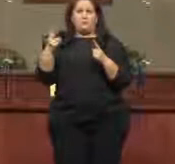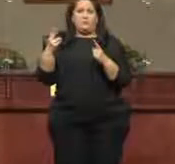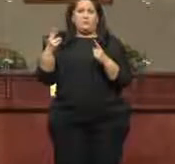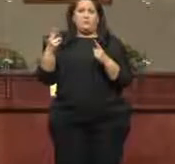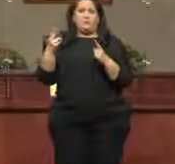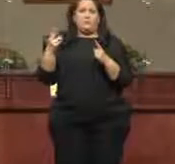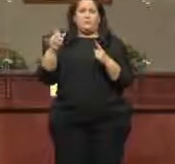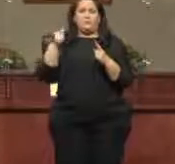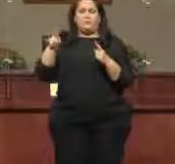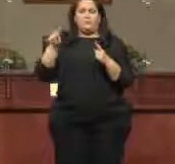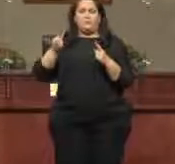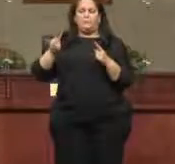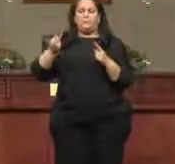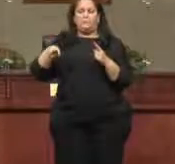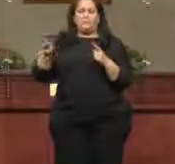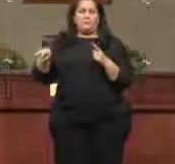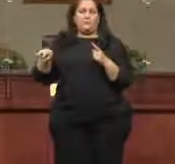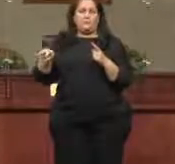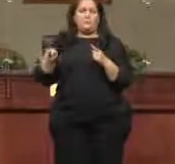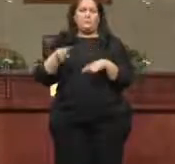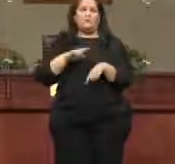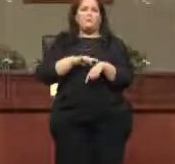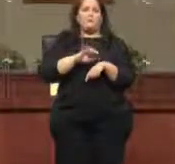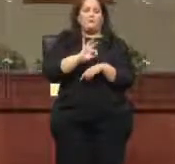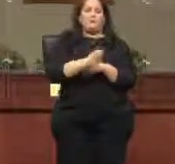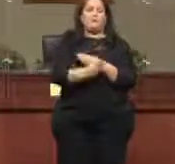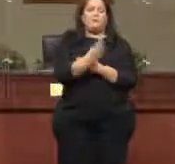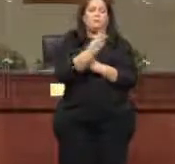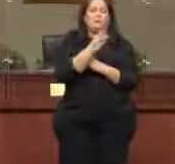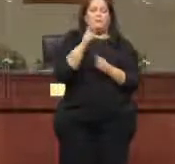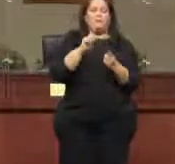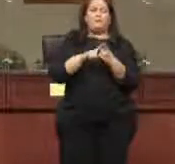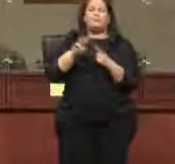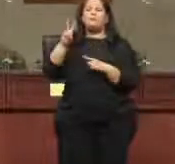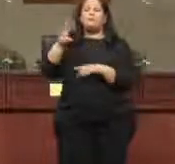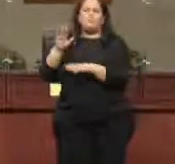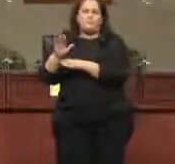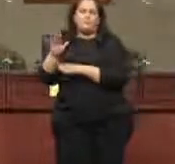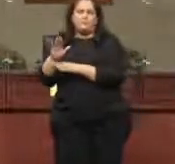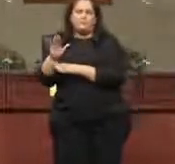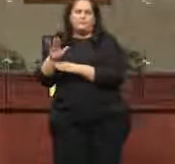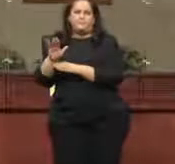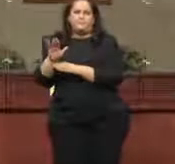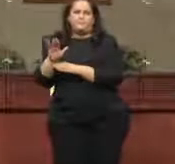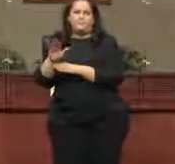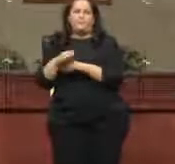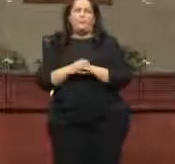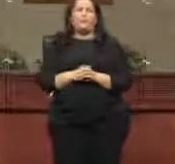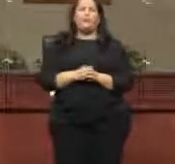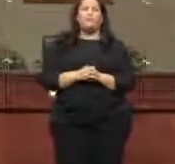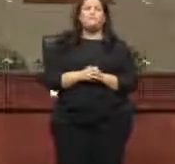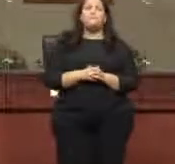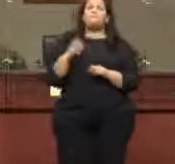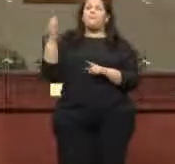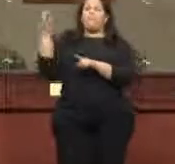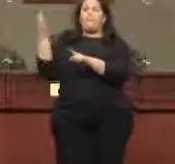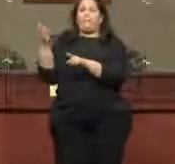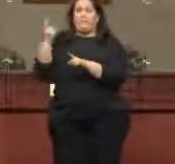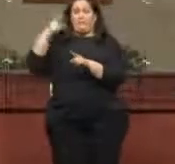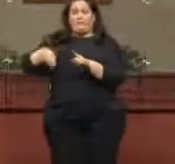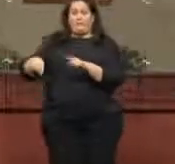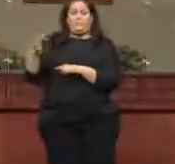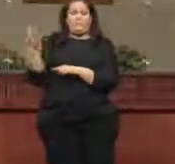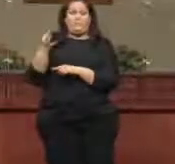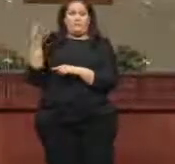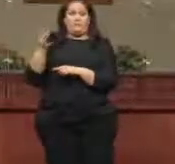the 22nd, between the hours of 9 a.m. to 6 p.m. However, on Friday of next week, April